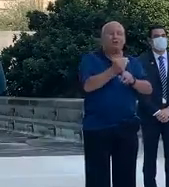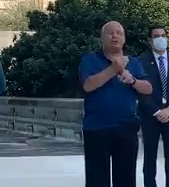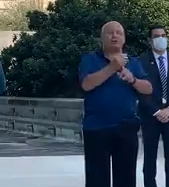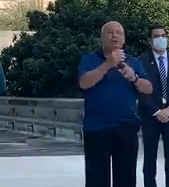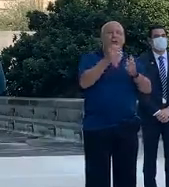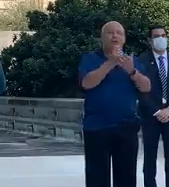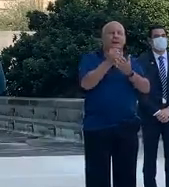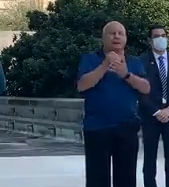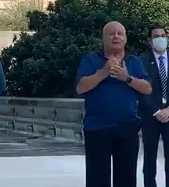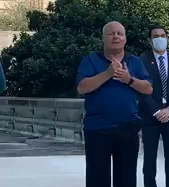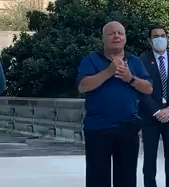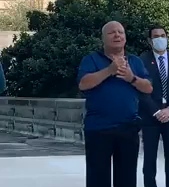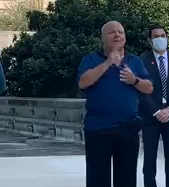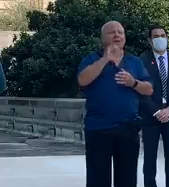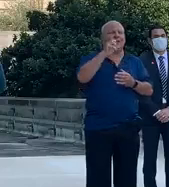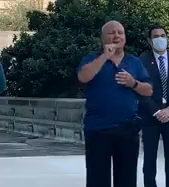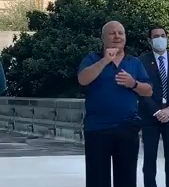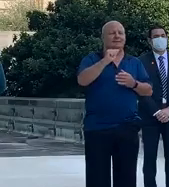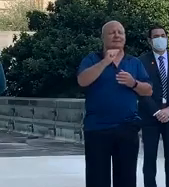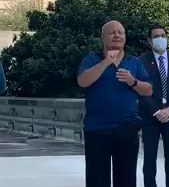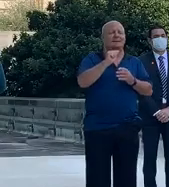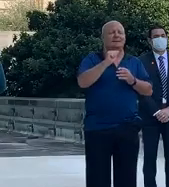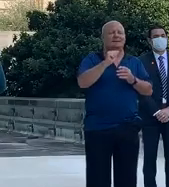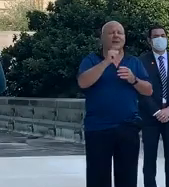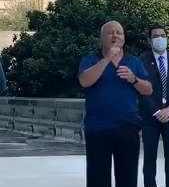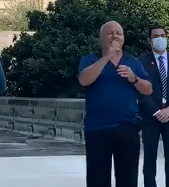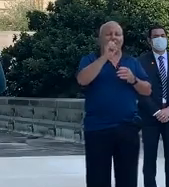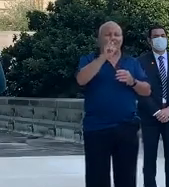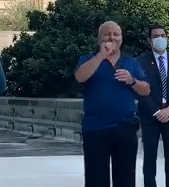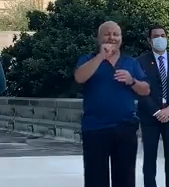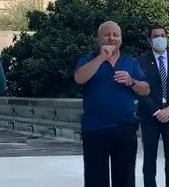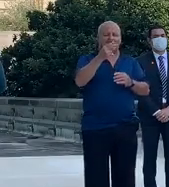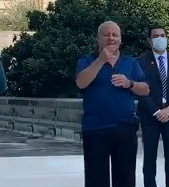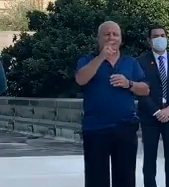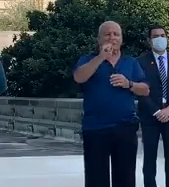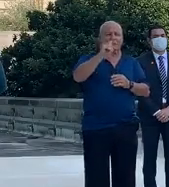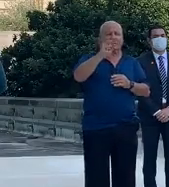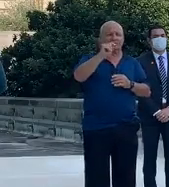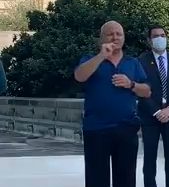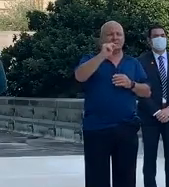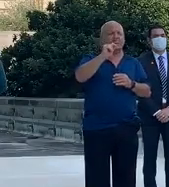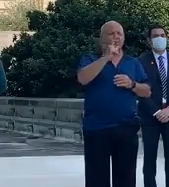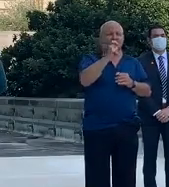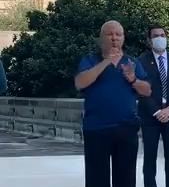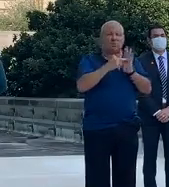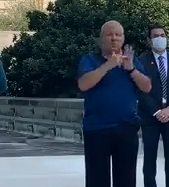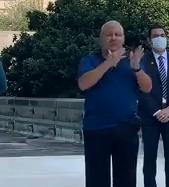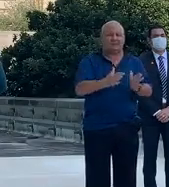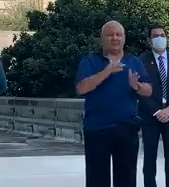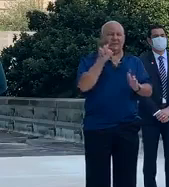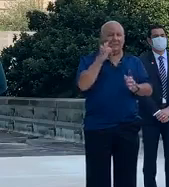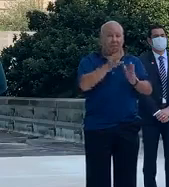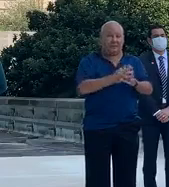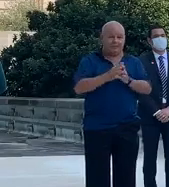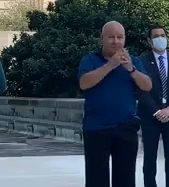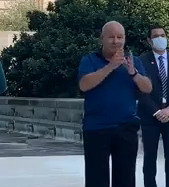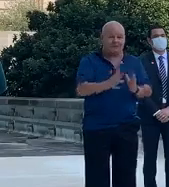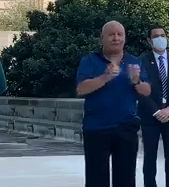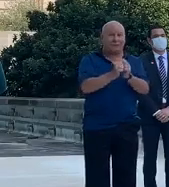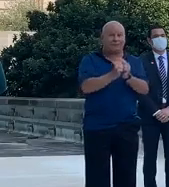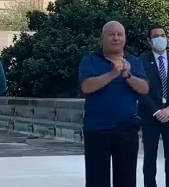Alexis, who joins us as well. Even Eva Hurst, who is our representative for the Americans